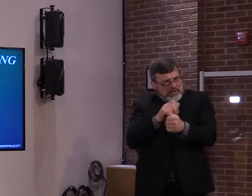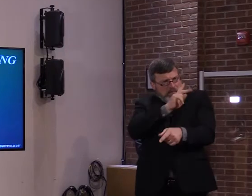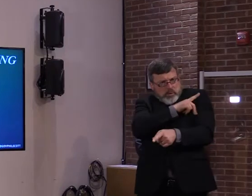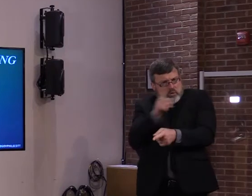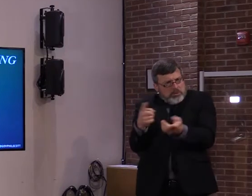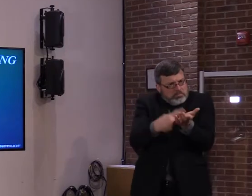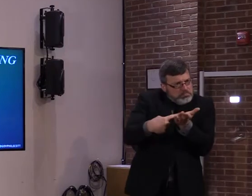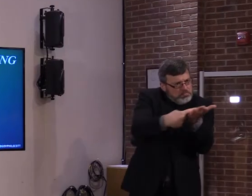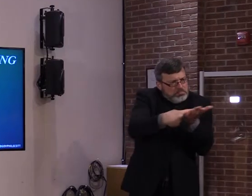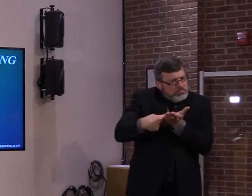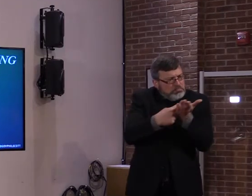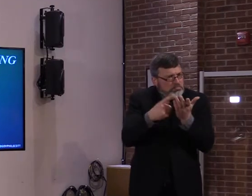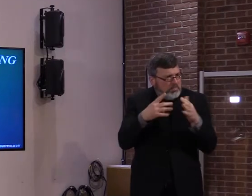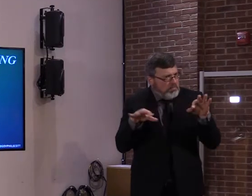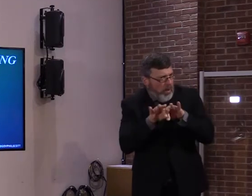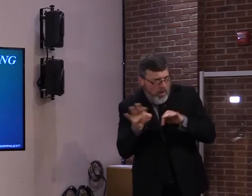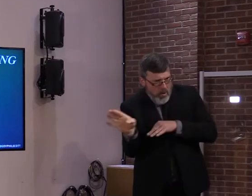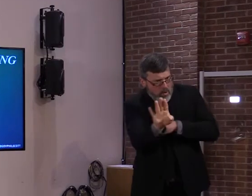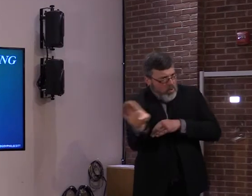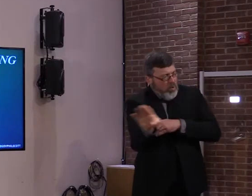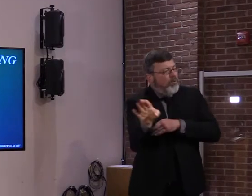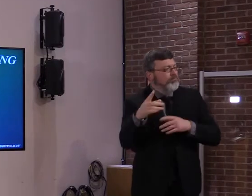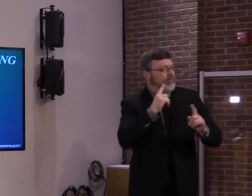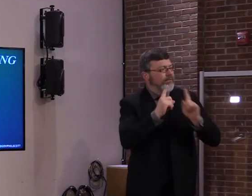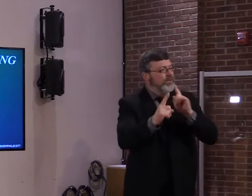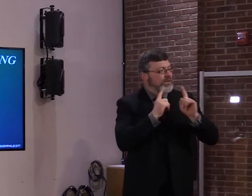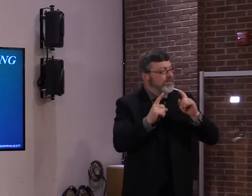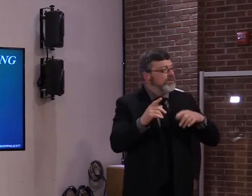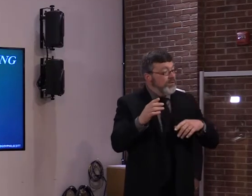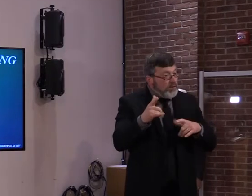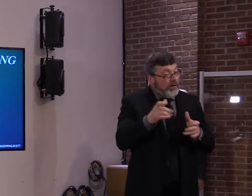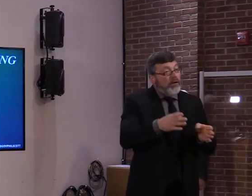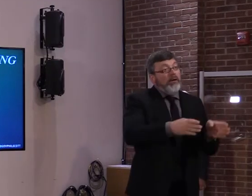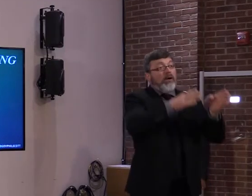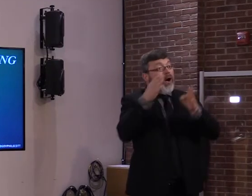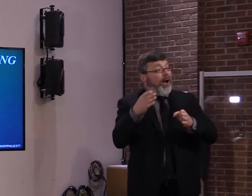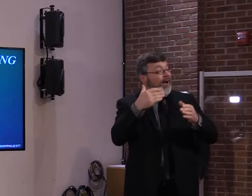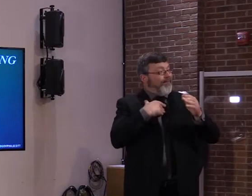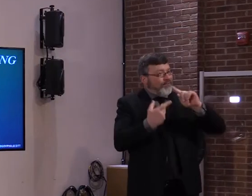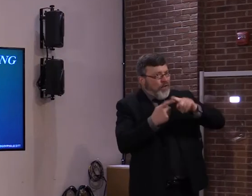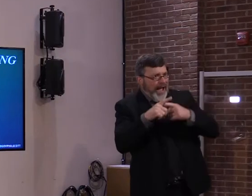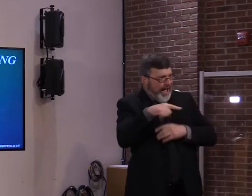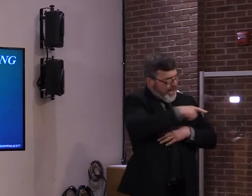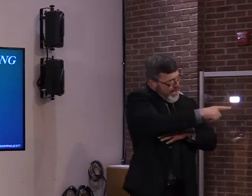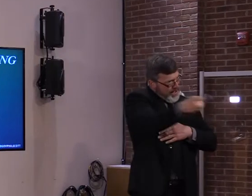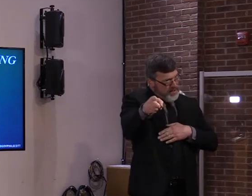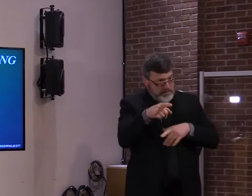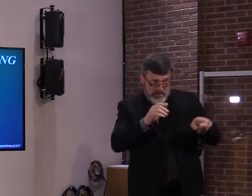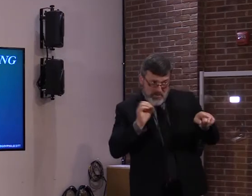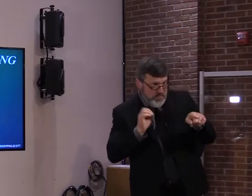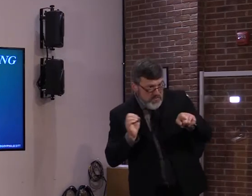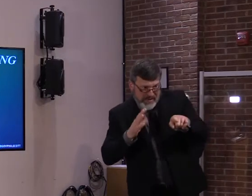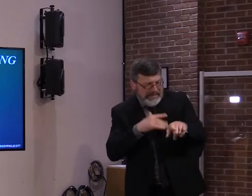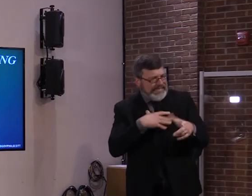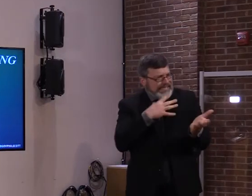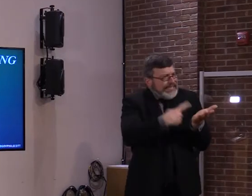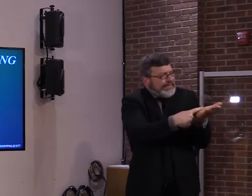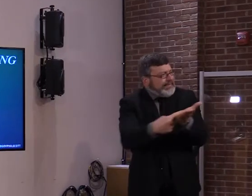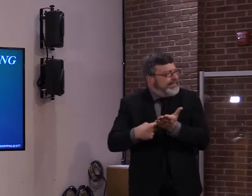vaccinated. These conversations aren't always easy, but listening and being empathetic